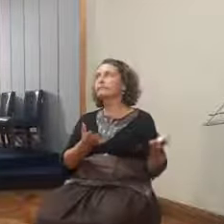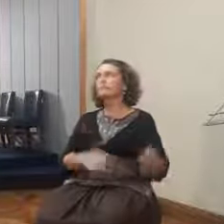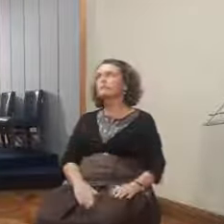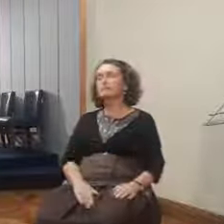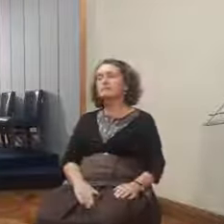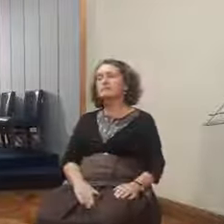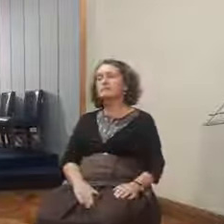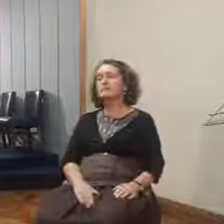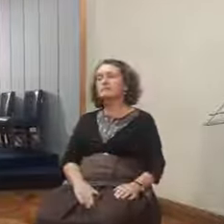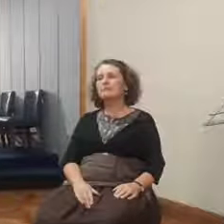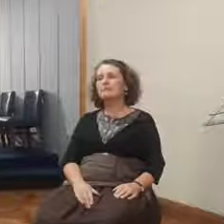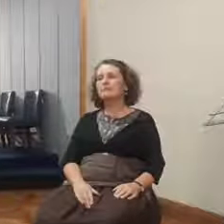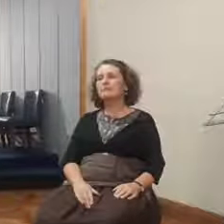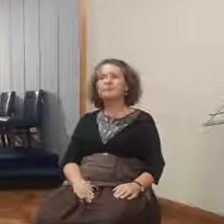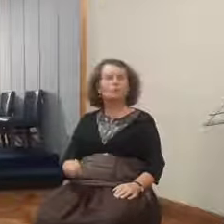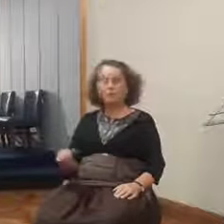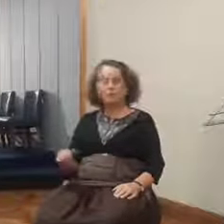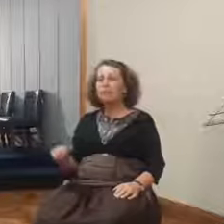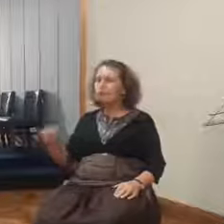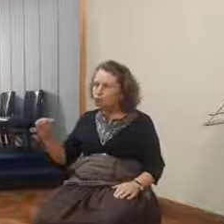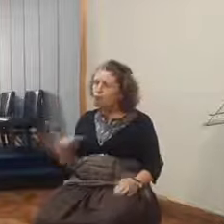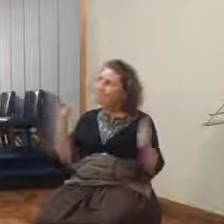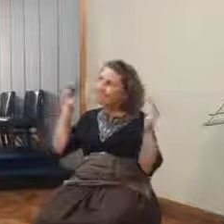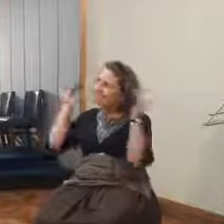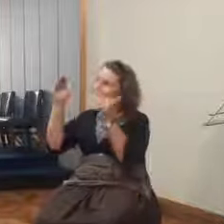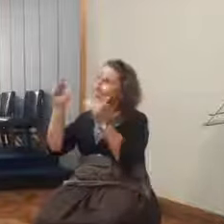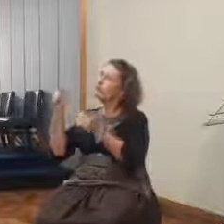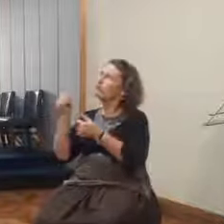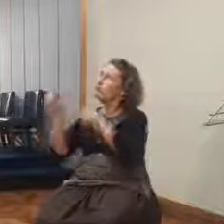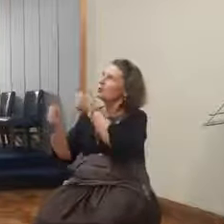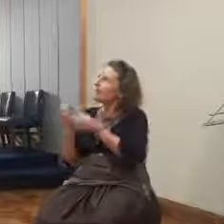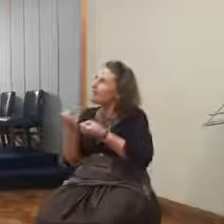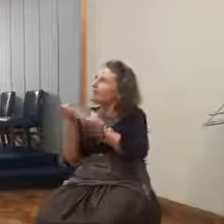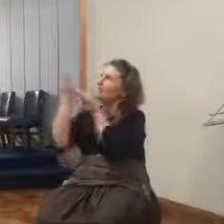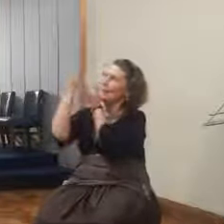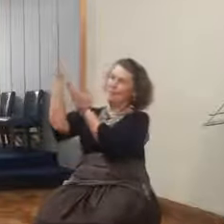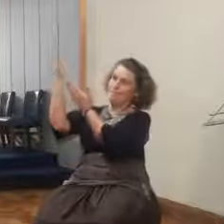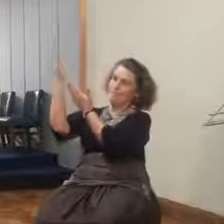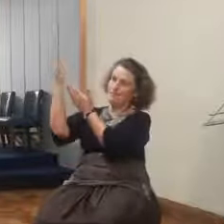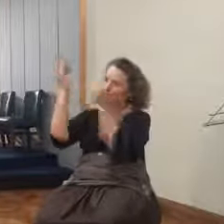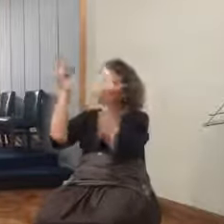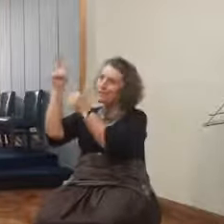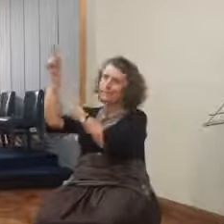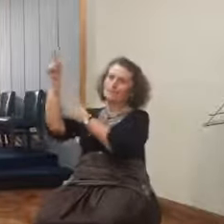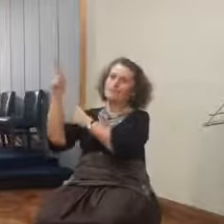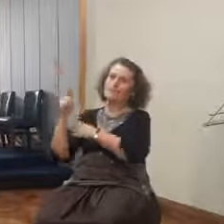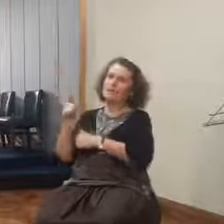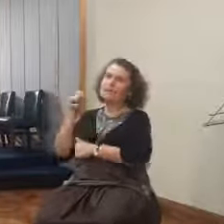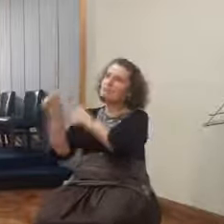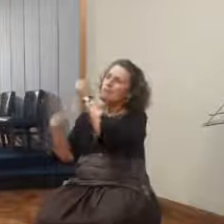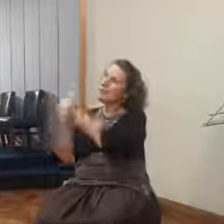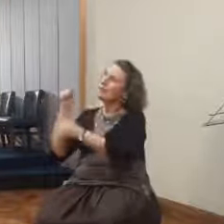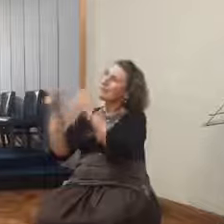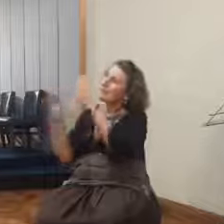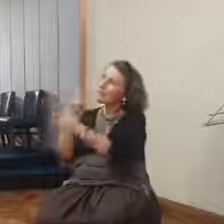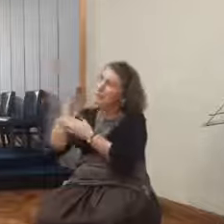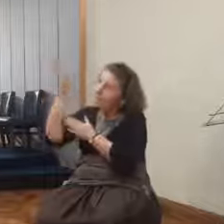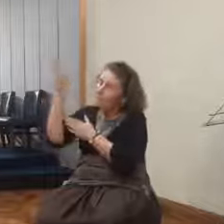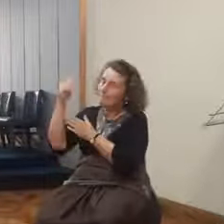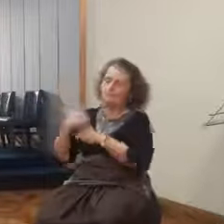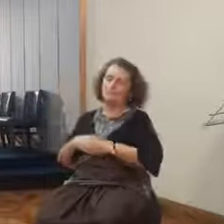thought, but no. We're exhausted and we know it's right. We sing to the Lord with fresh